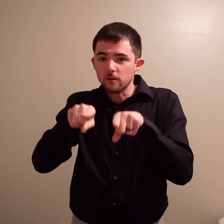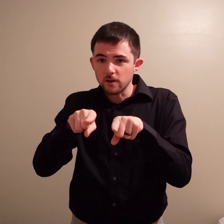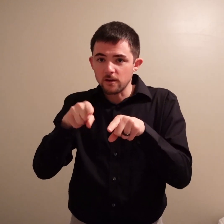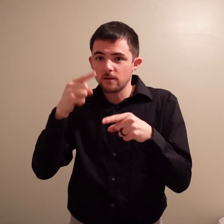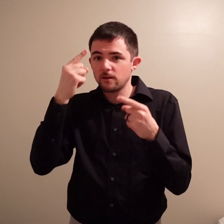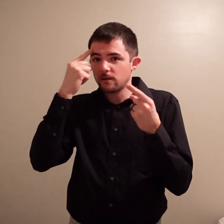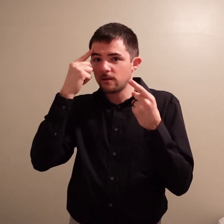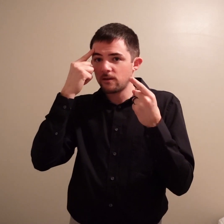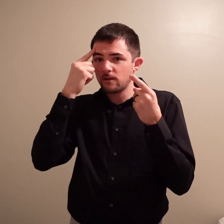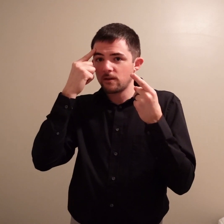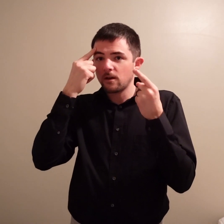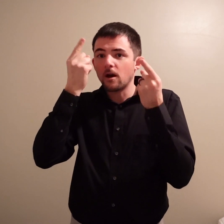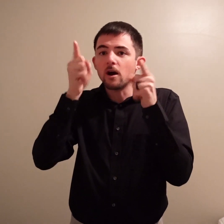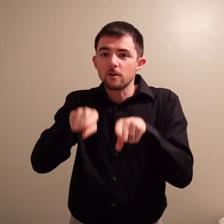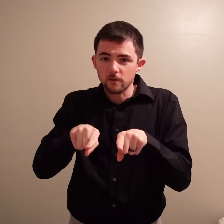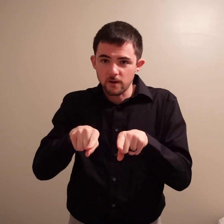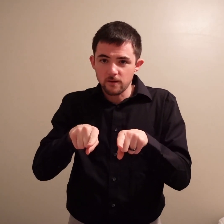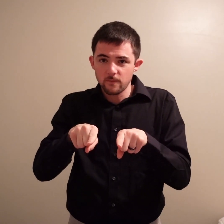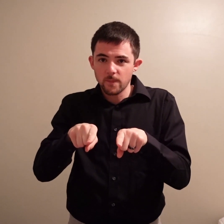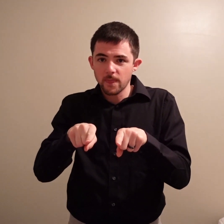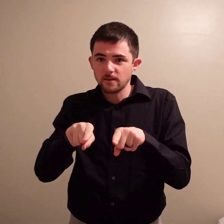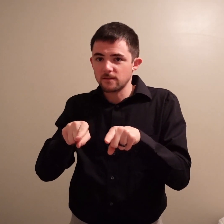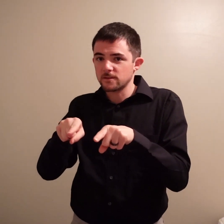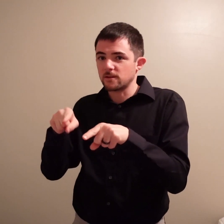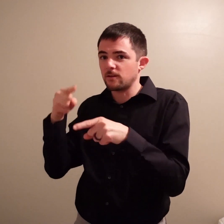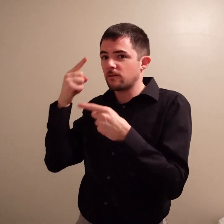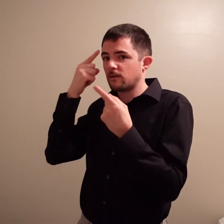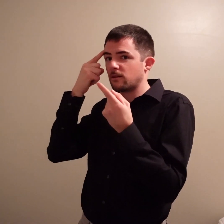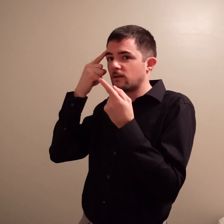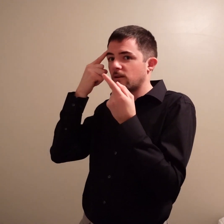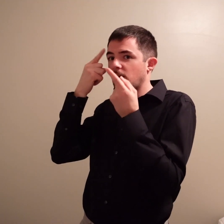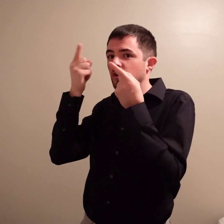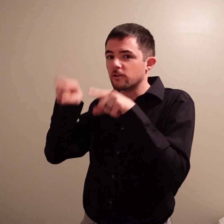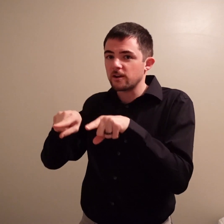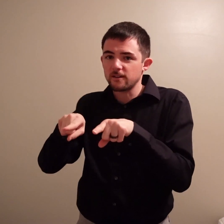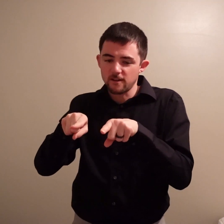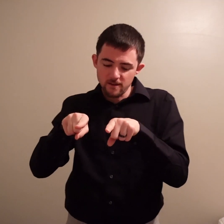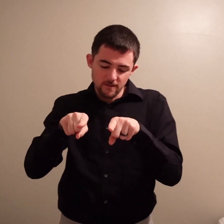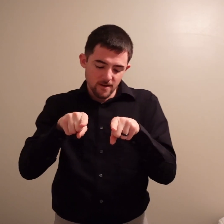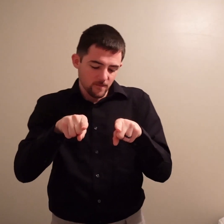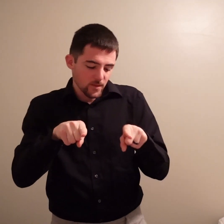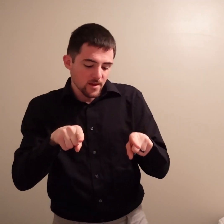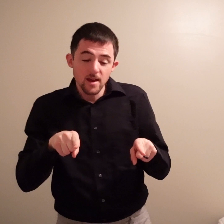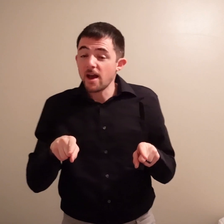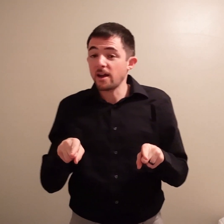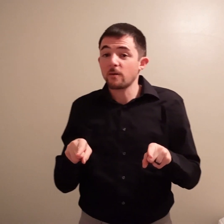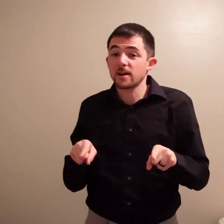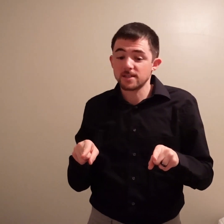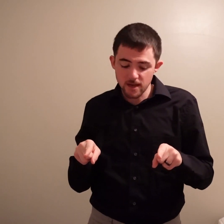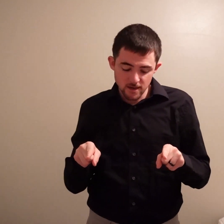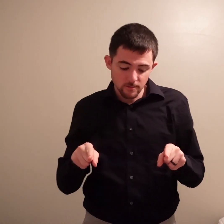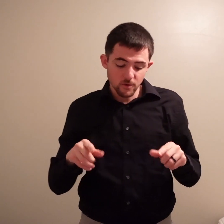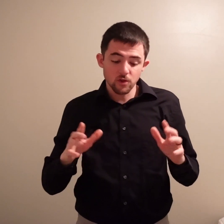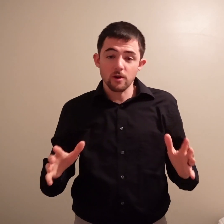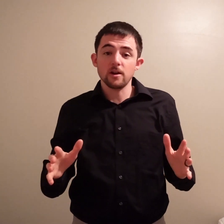Agree. Agree. So, agree. All right. And now we're going to sign number 30, which